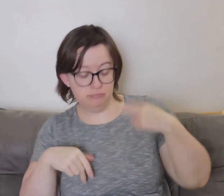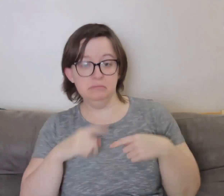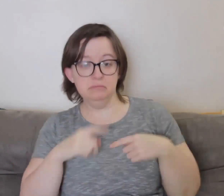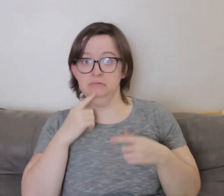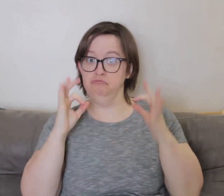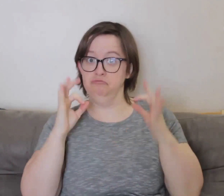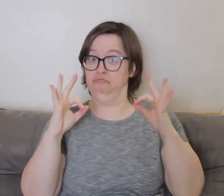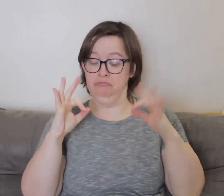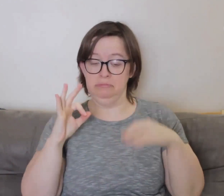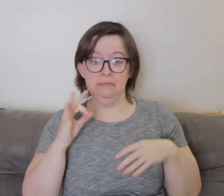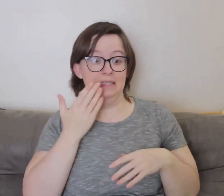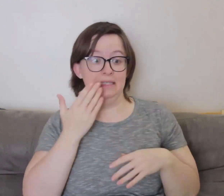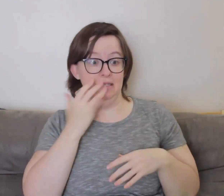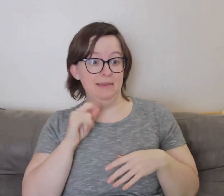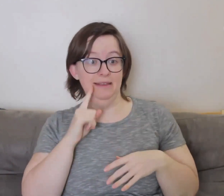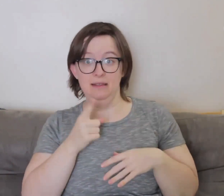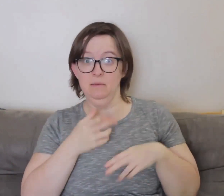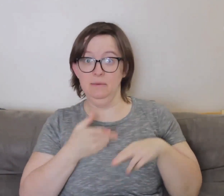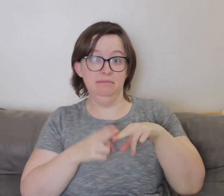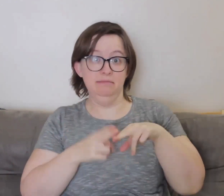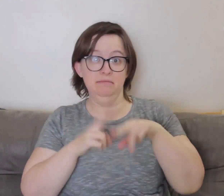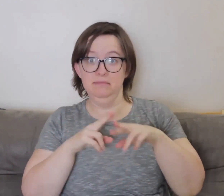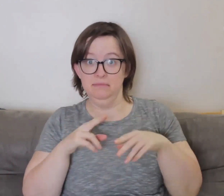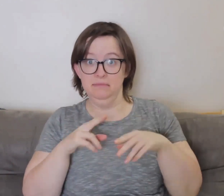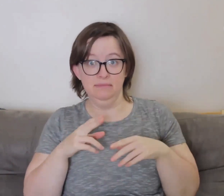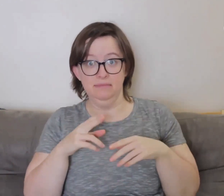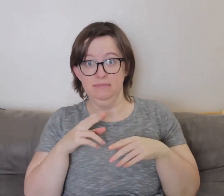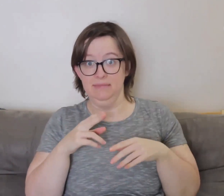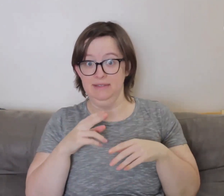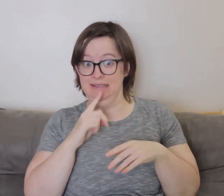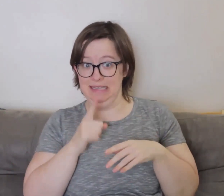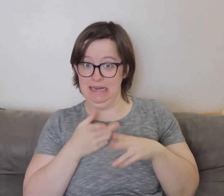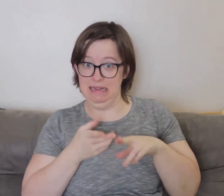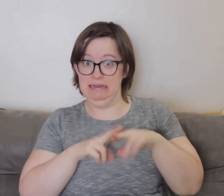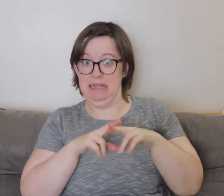So when we started breastfeeding, everything seemed good. And this was